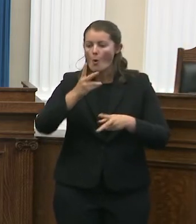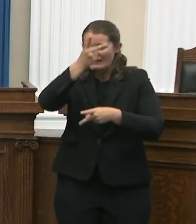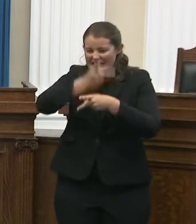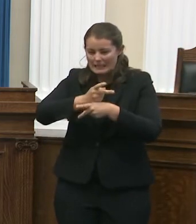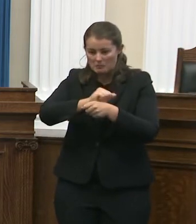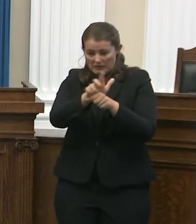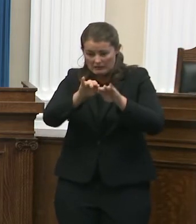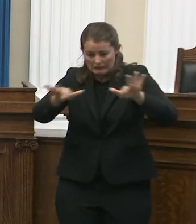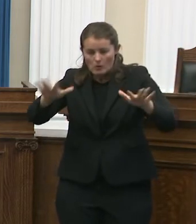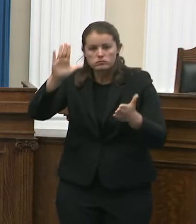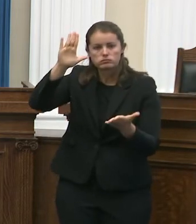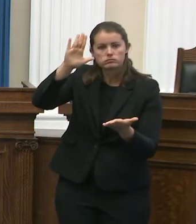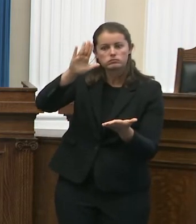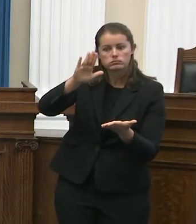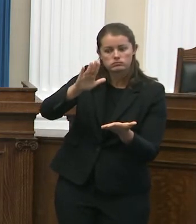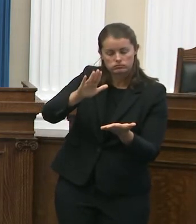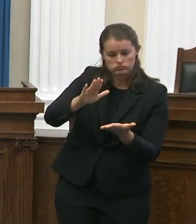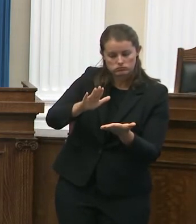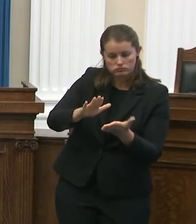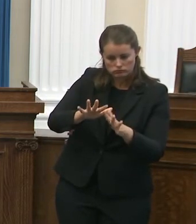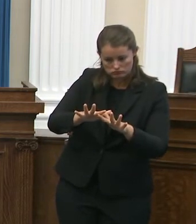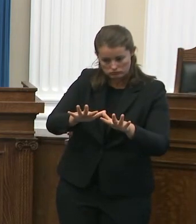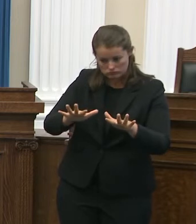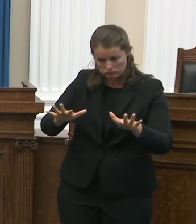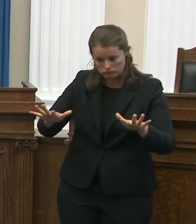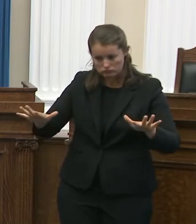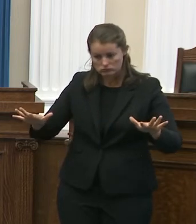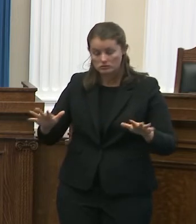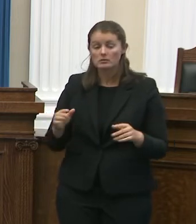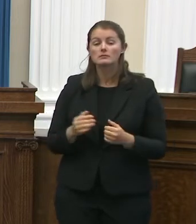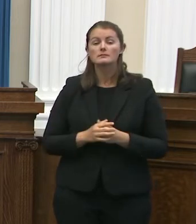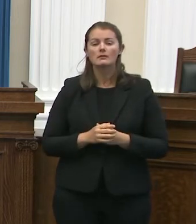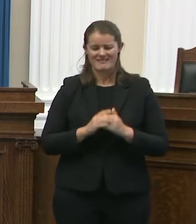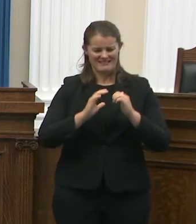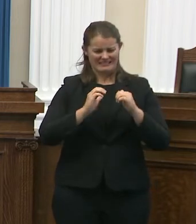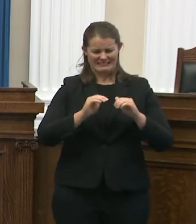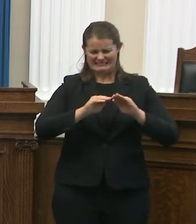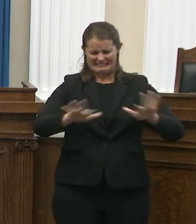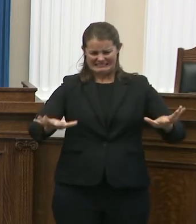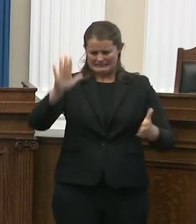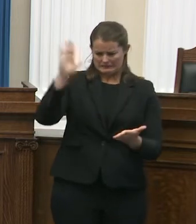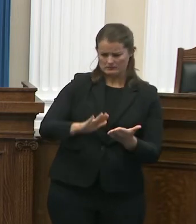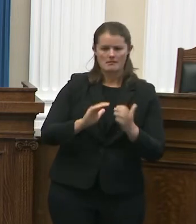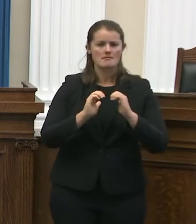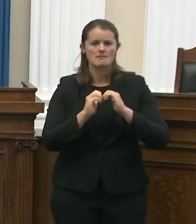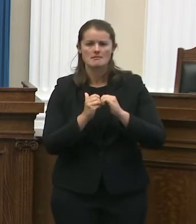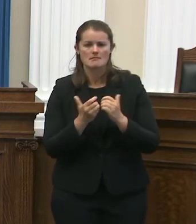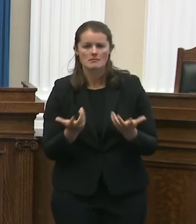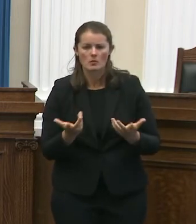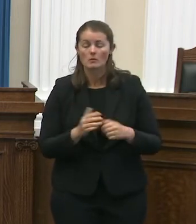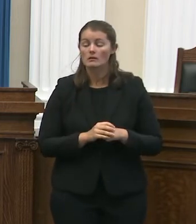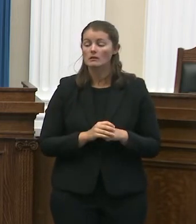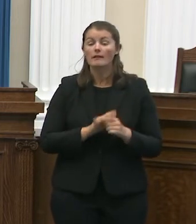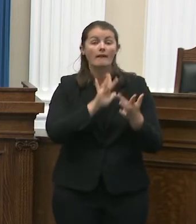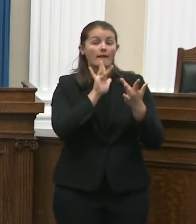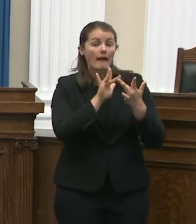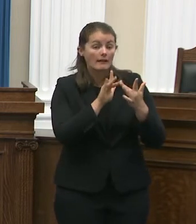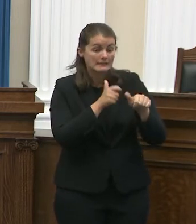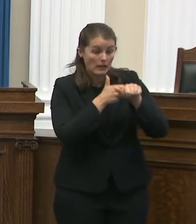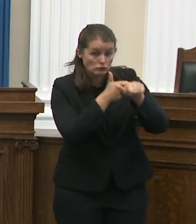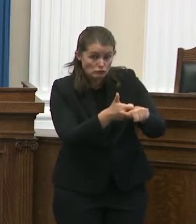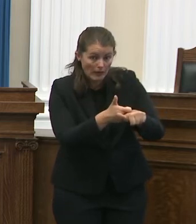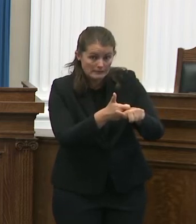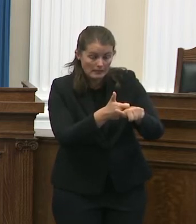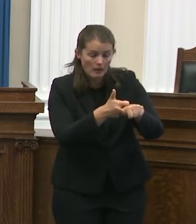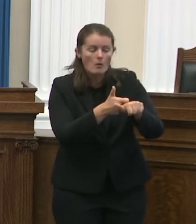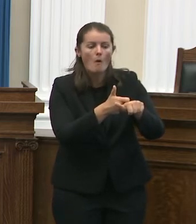taken steps to slow the spread, including increasing our contact tracing efforts to make sure that Nevadans who may have been